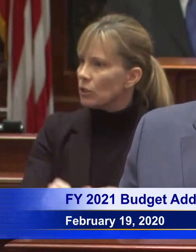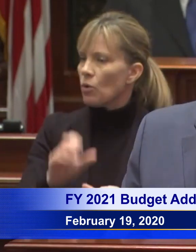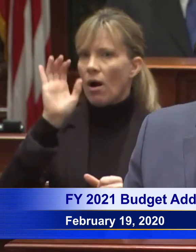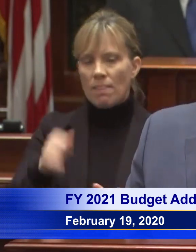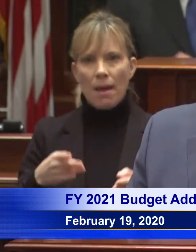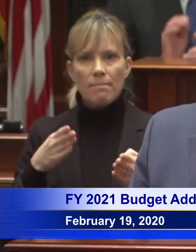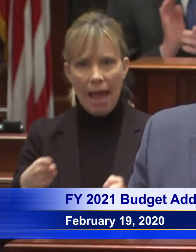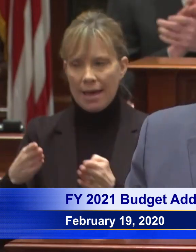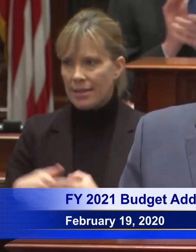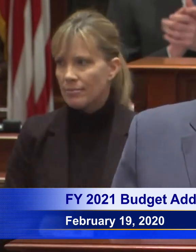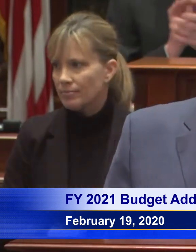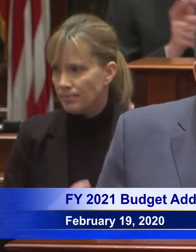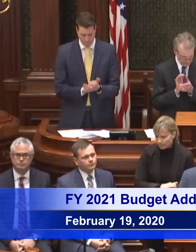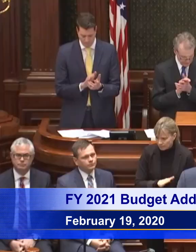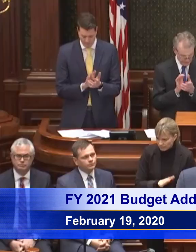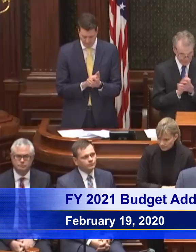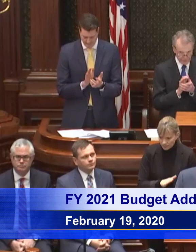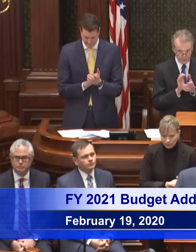that path.